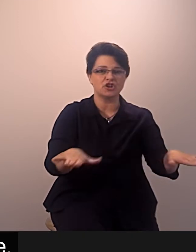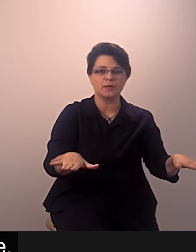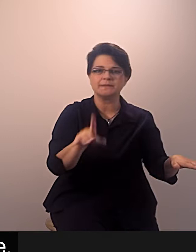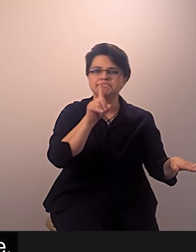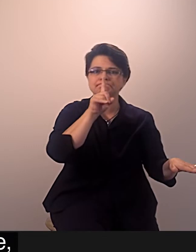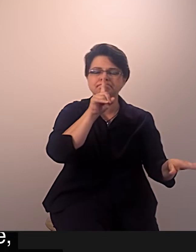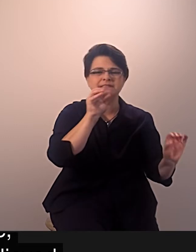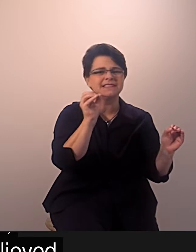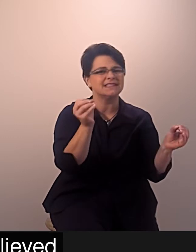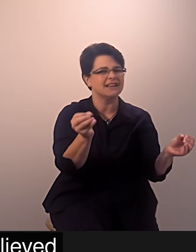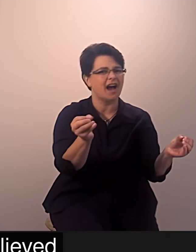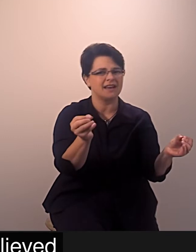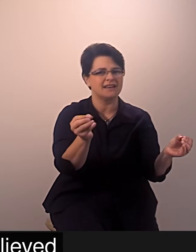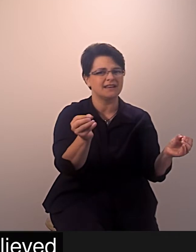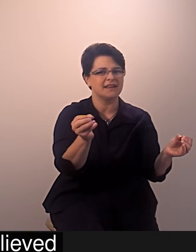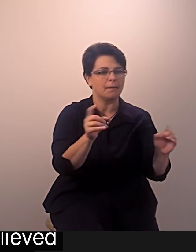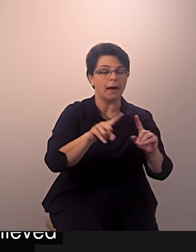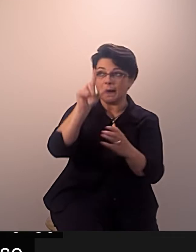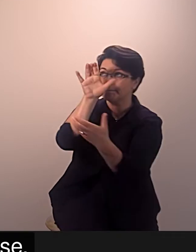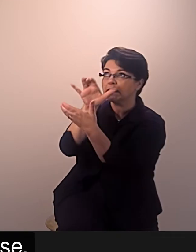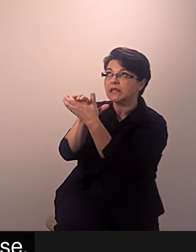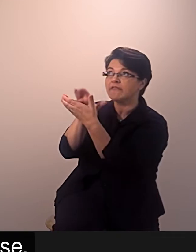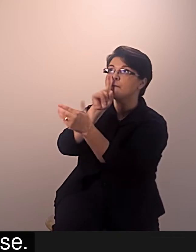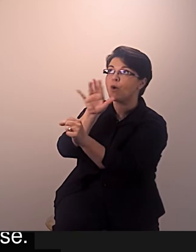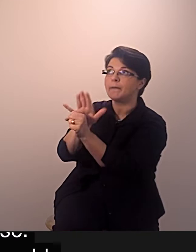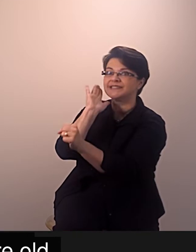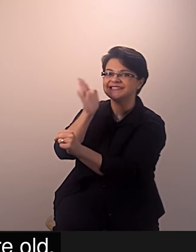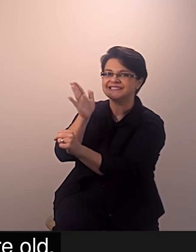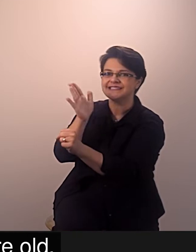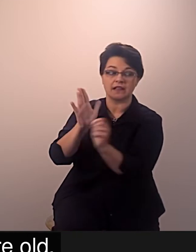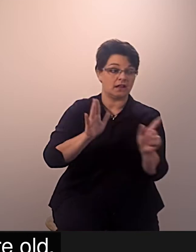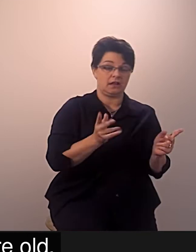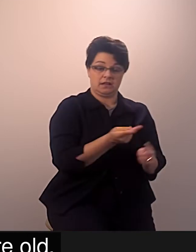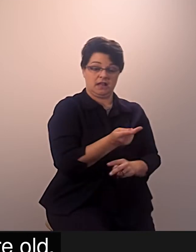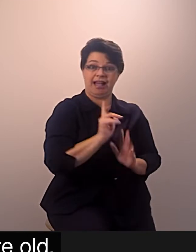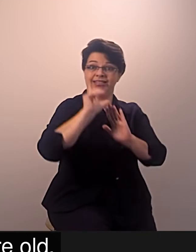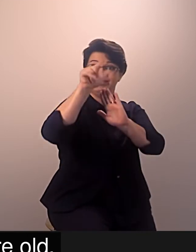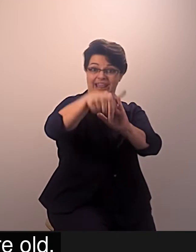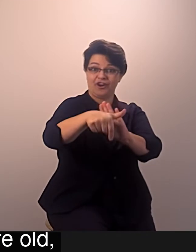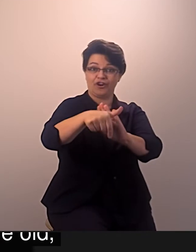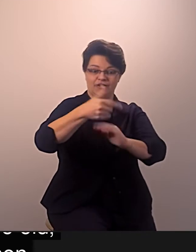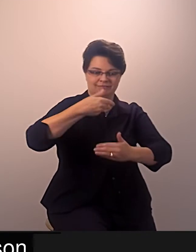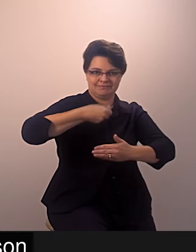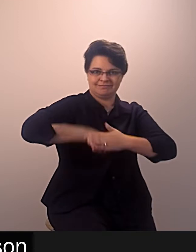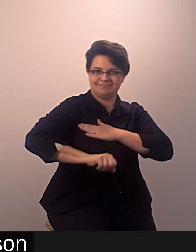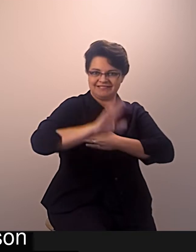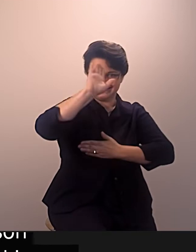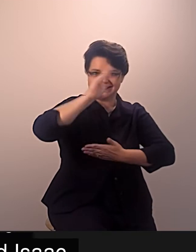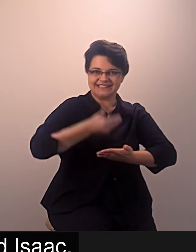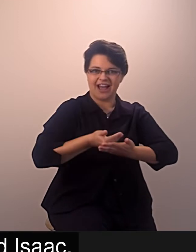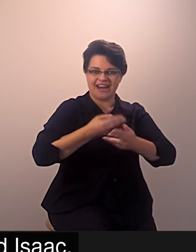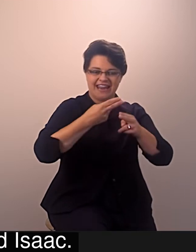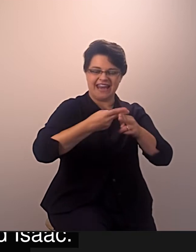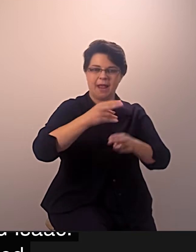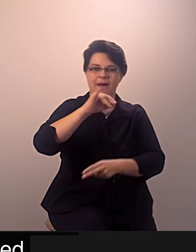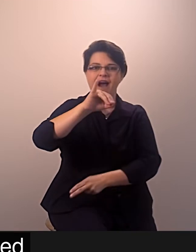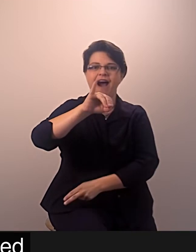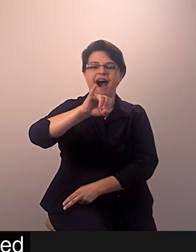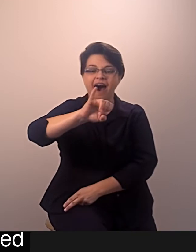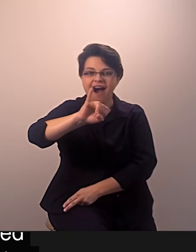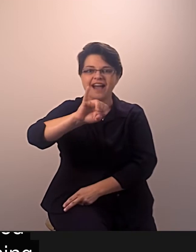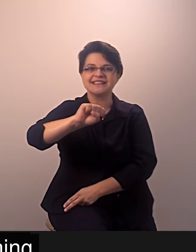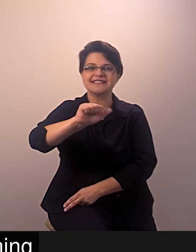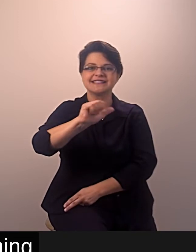God's promise. When they were old, they had a son whom they called Isaac. God promised to do something